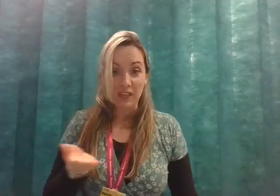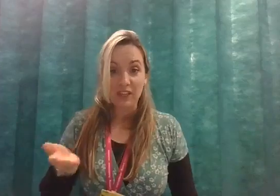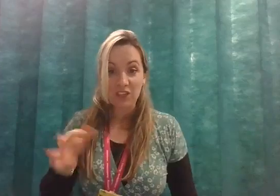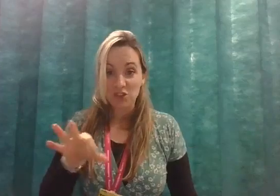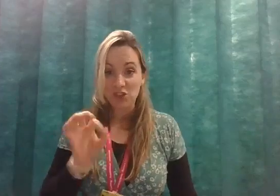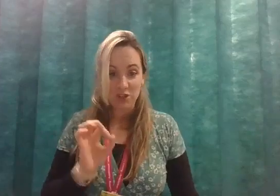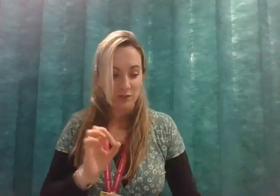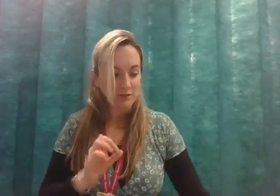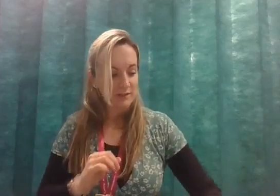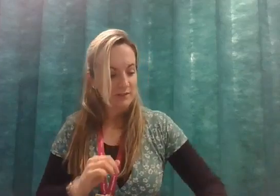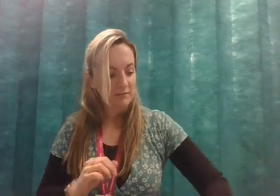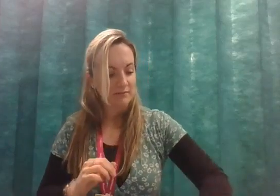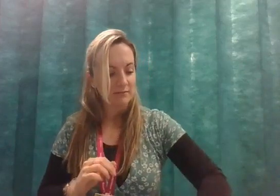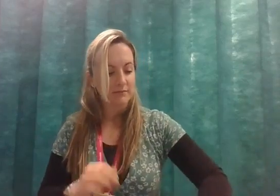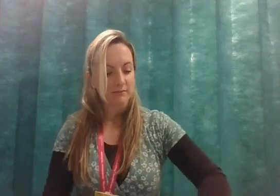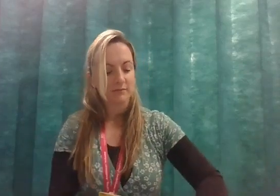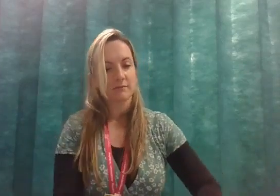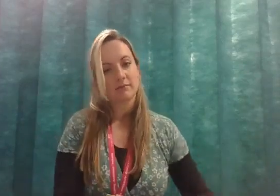we can choose